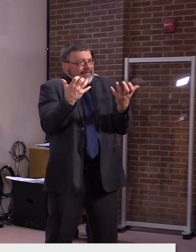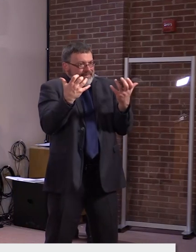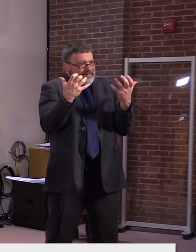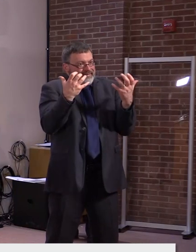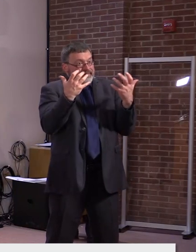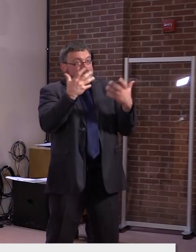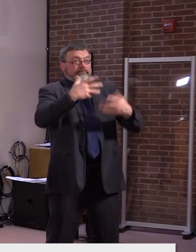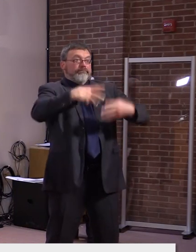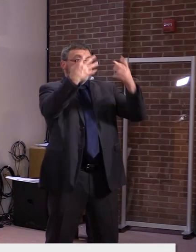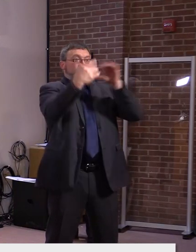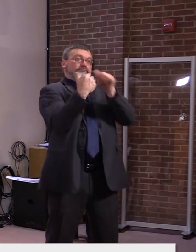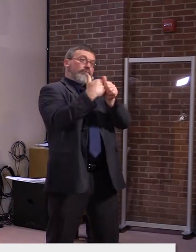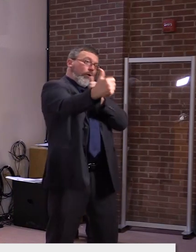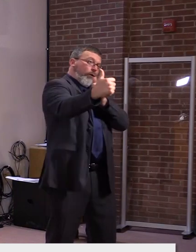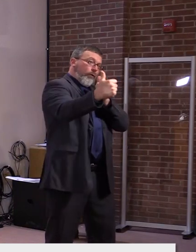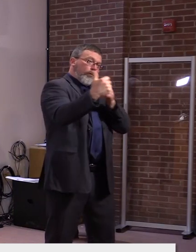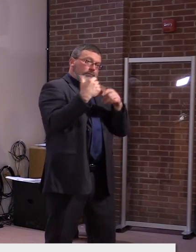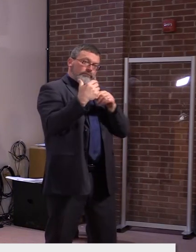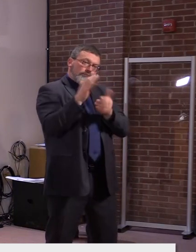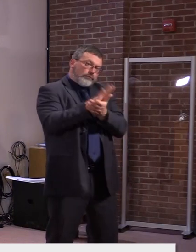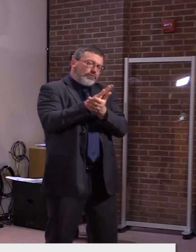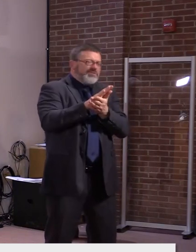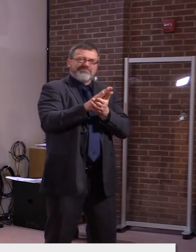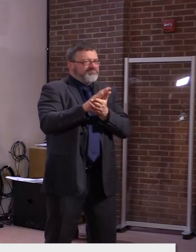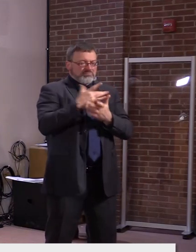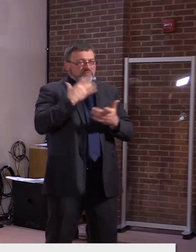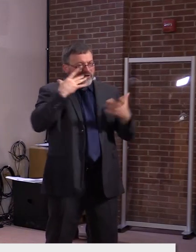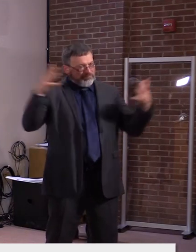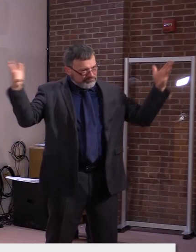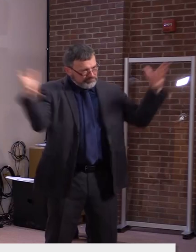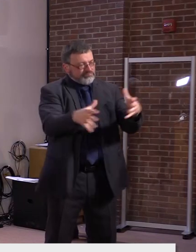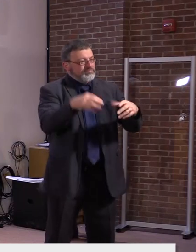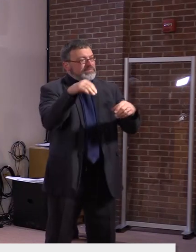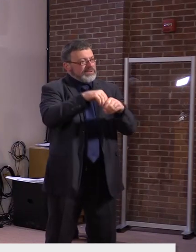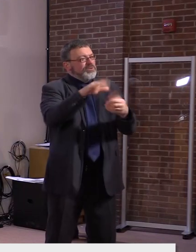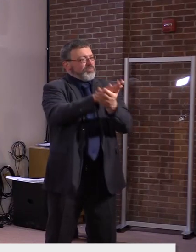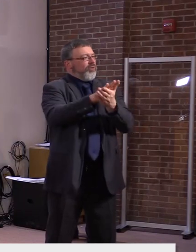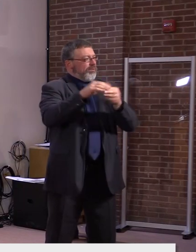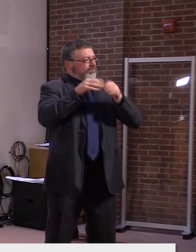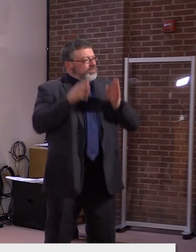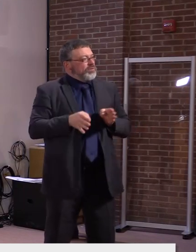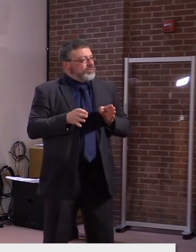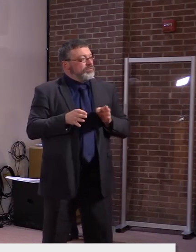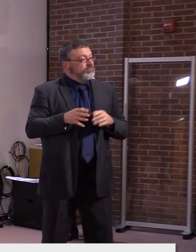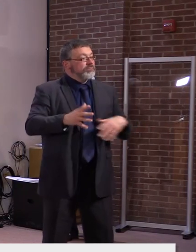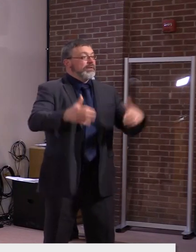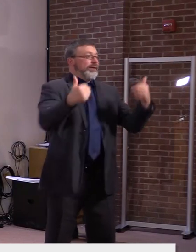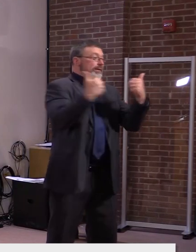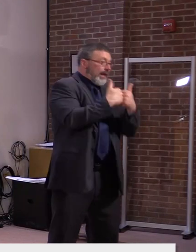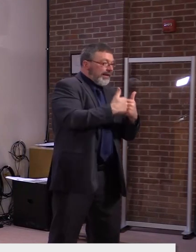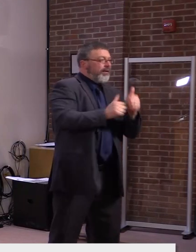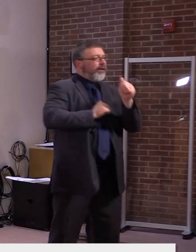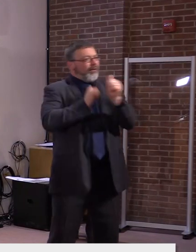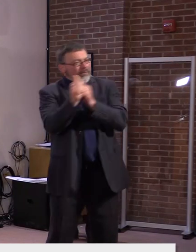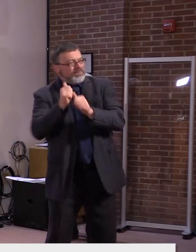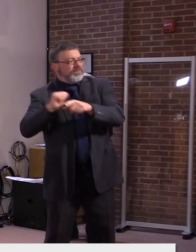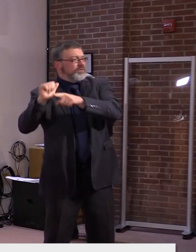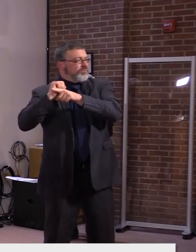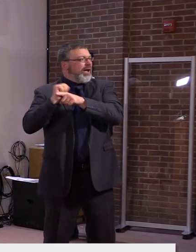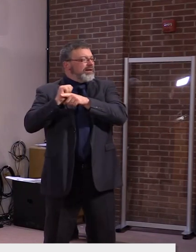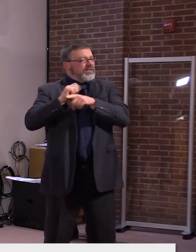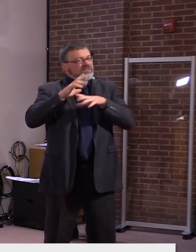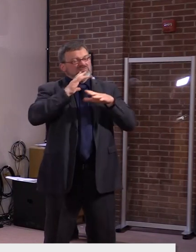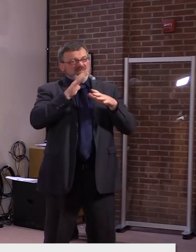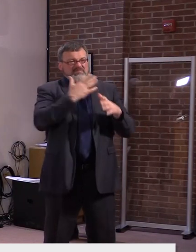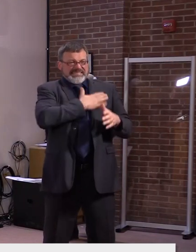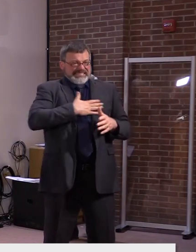games, and competitions are able to take place without disruption over the months ahead is by observing these simple mitigation measures.